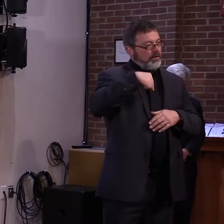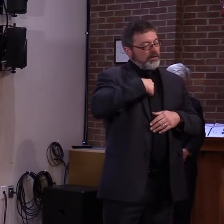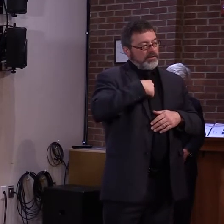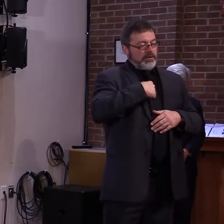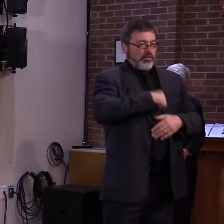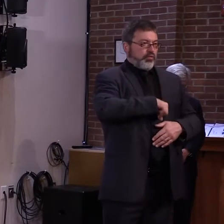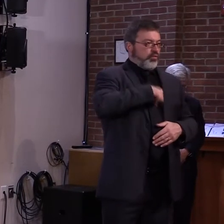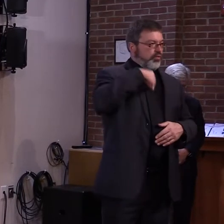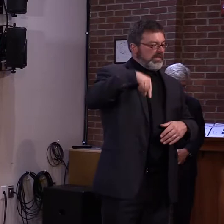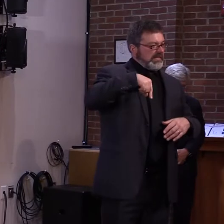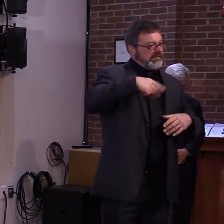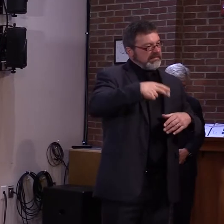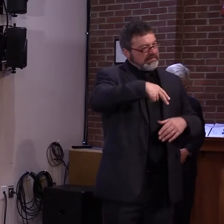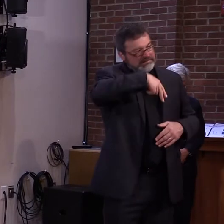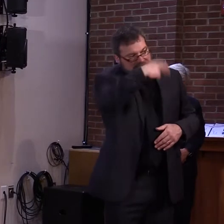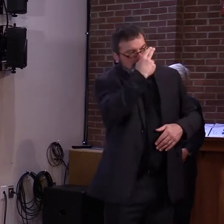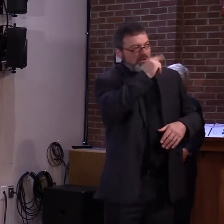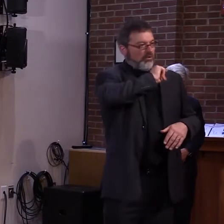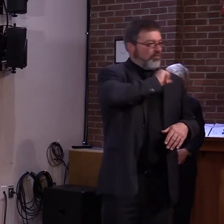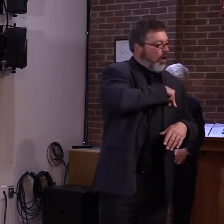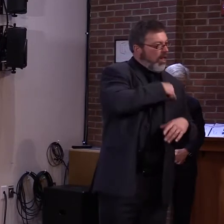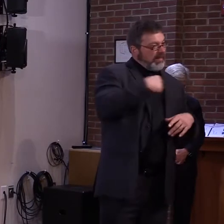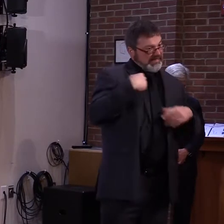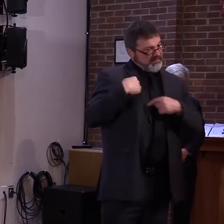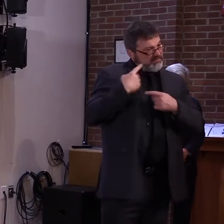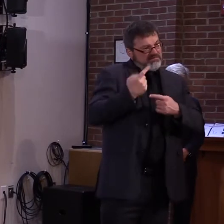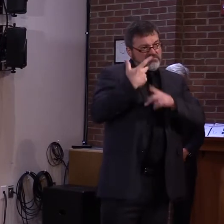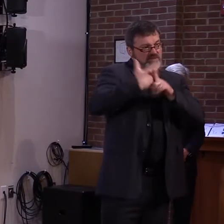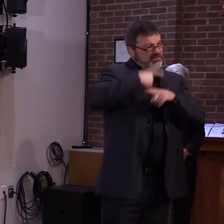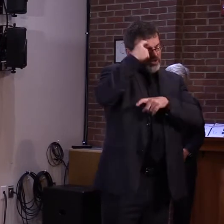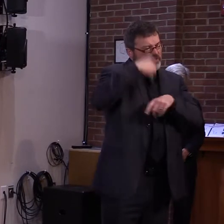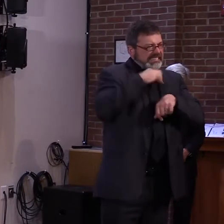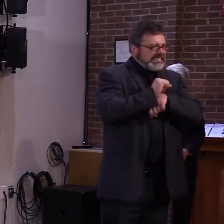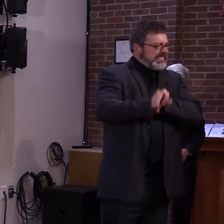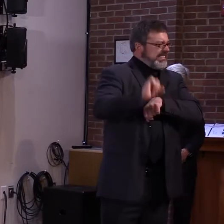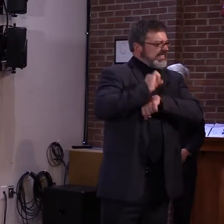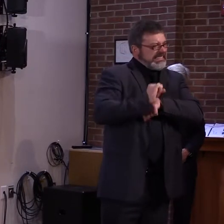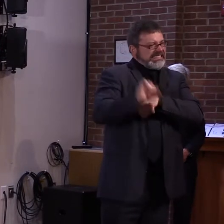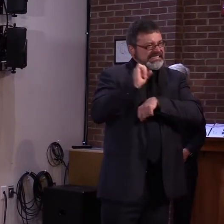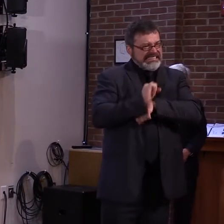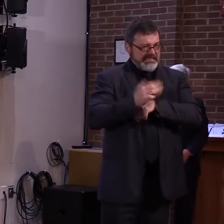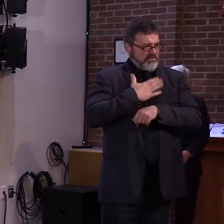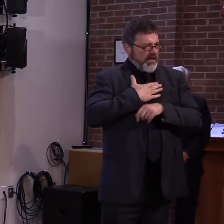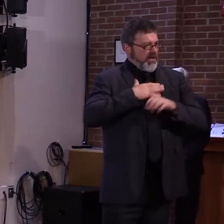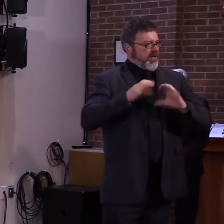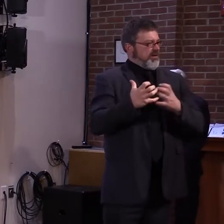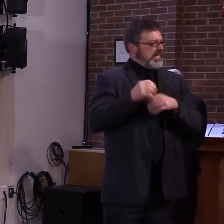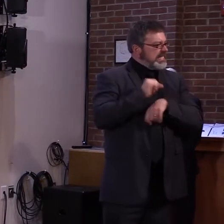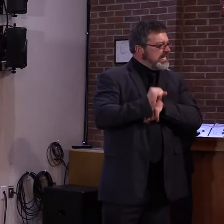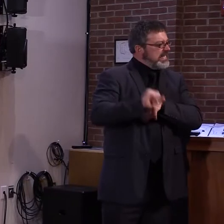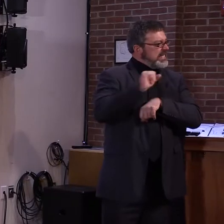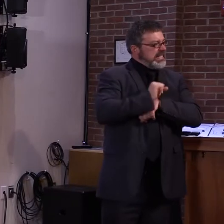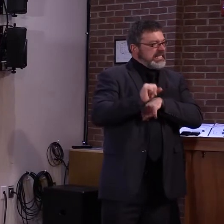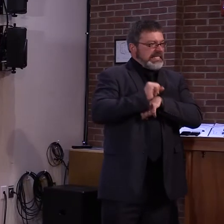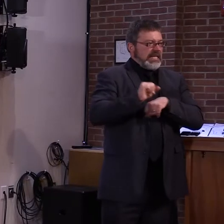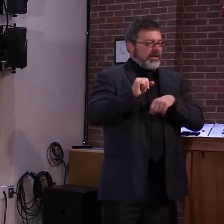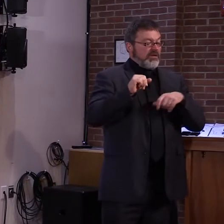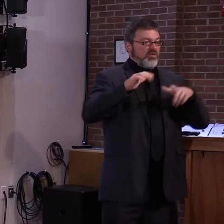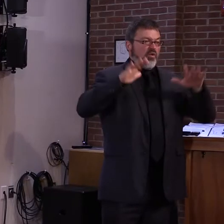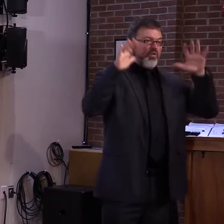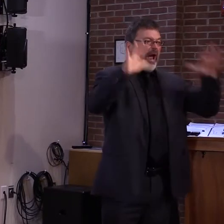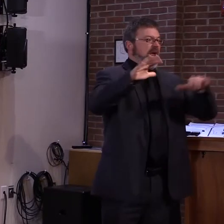It's been a tremendous challenge, and I think likewise, our team at the agency has done a really good job. But it's very challenging